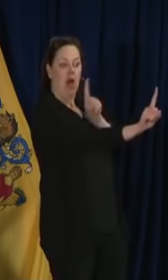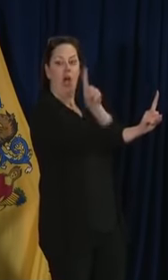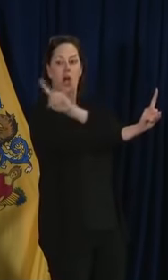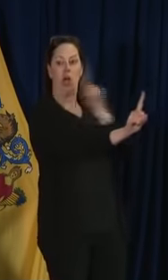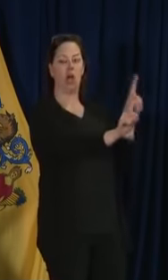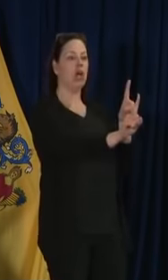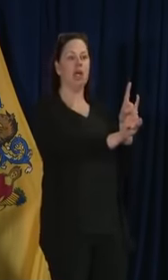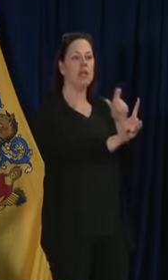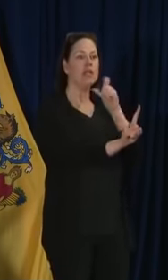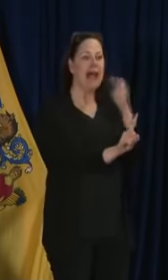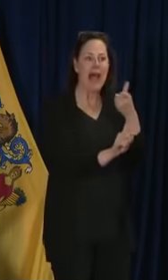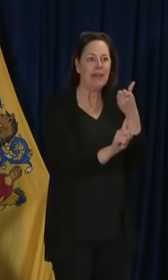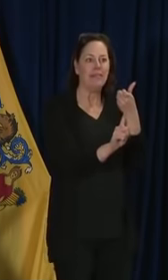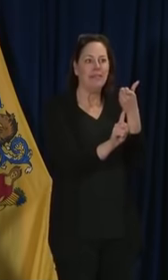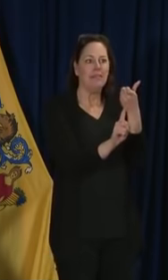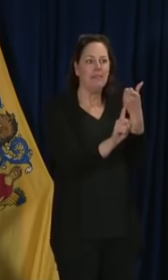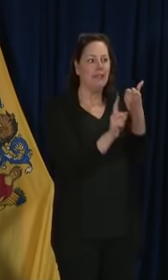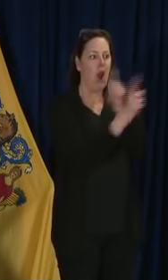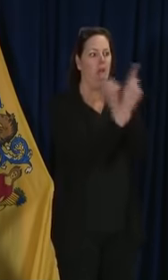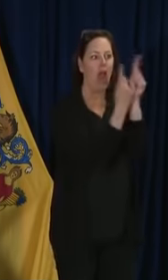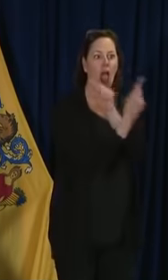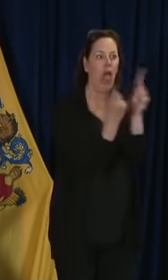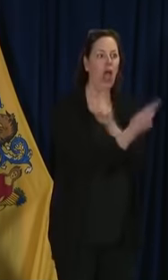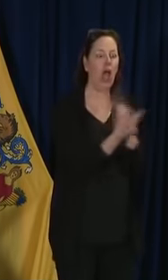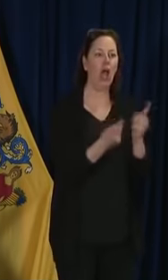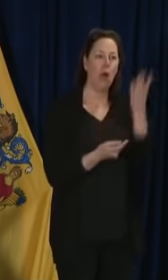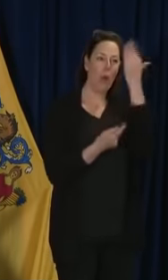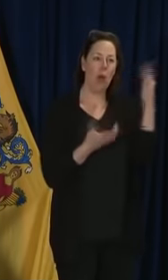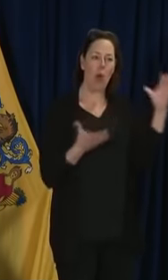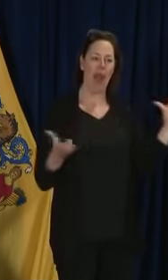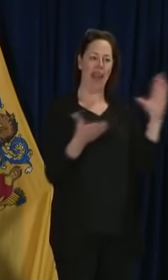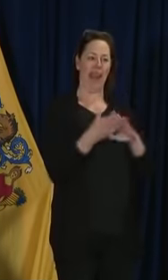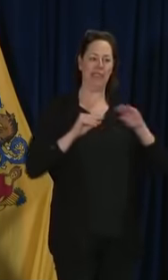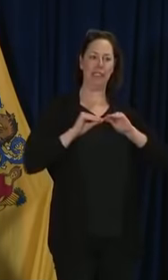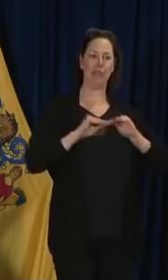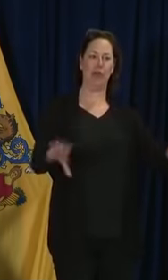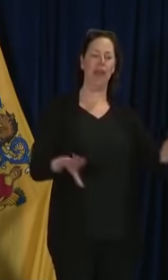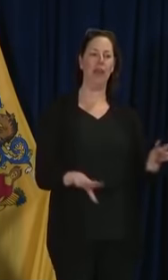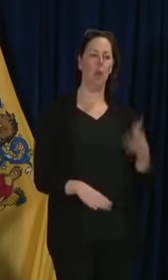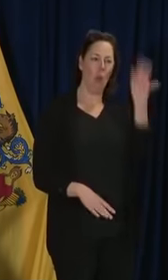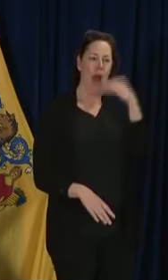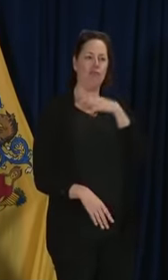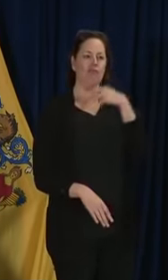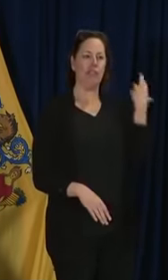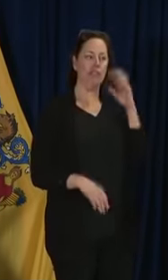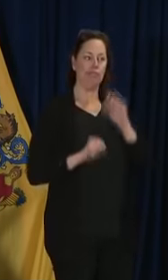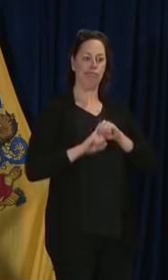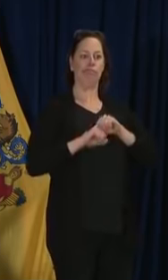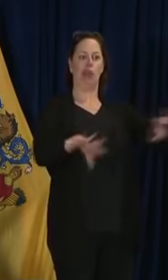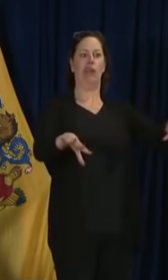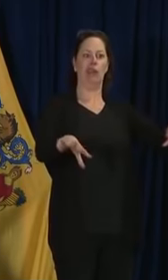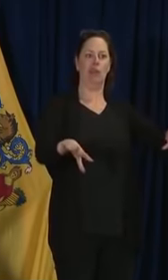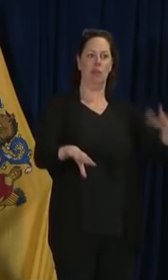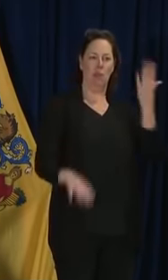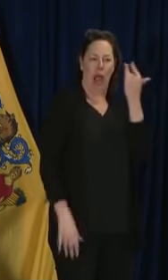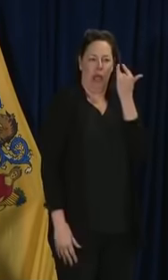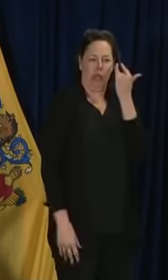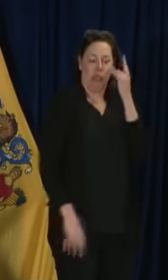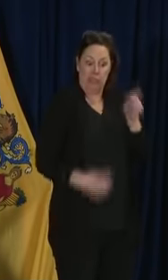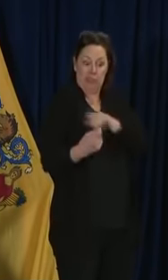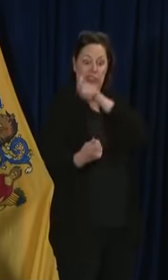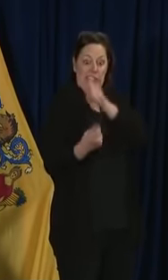no reason that anyone should run the risk of infecting friends and loved ones or their community, especially